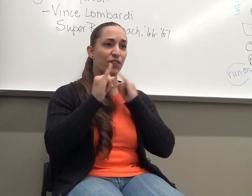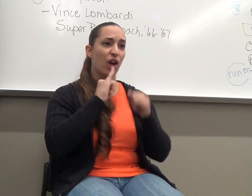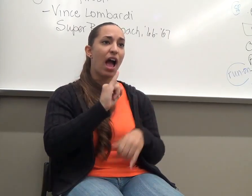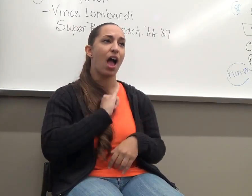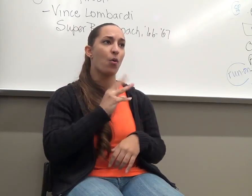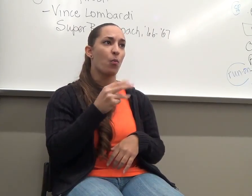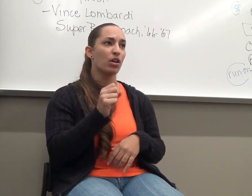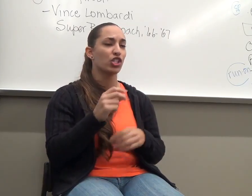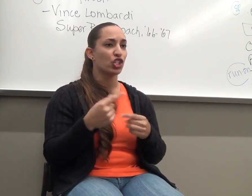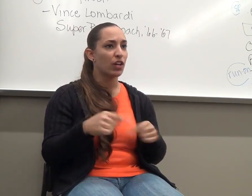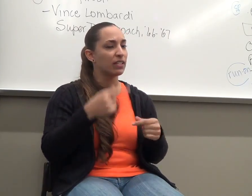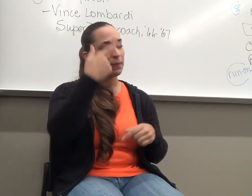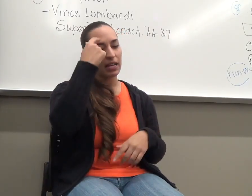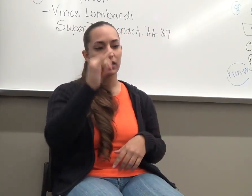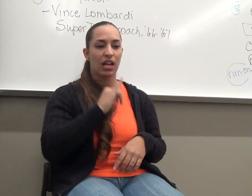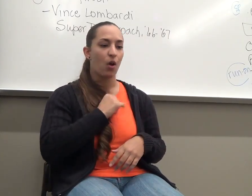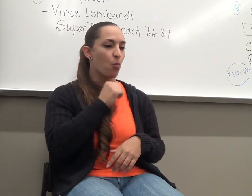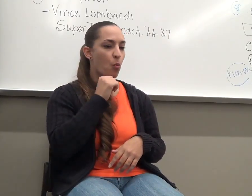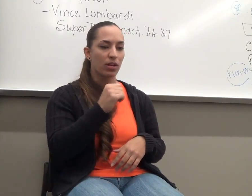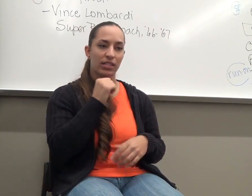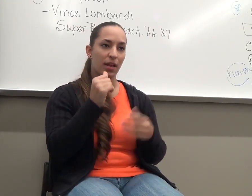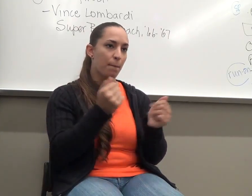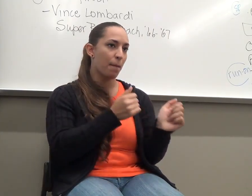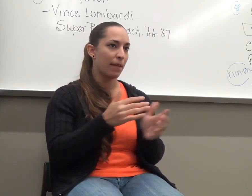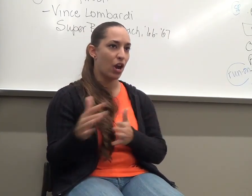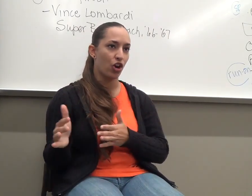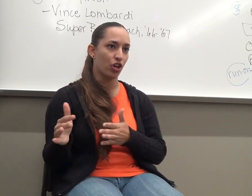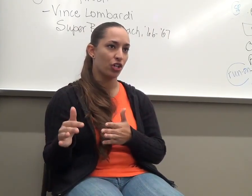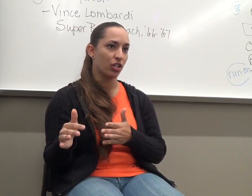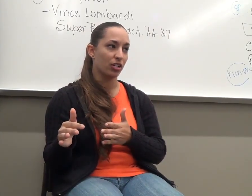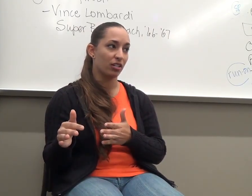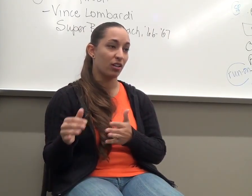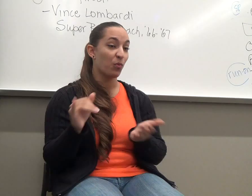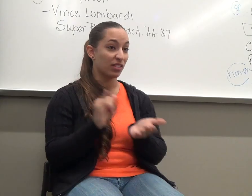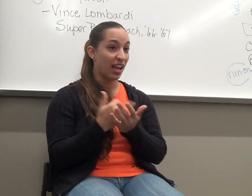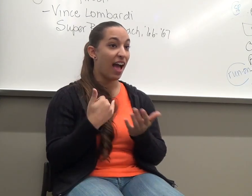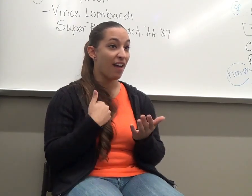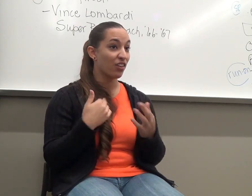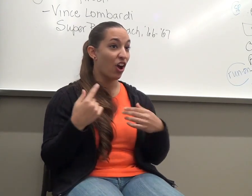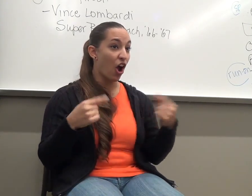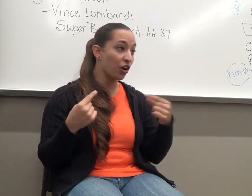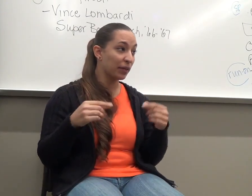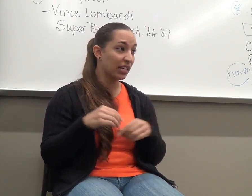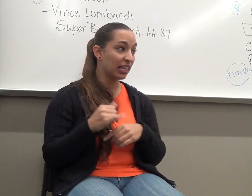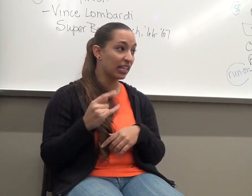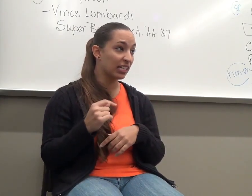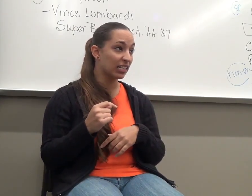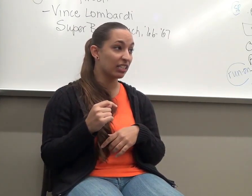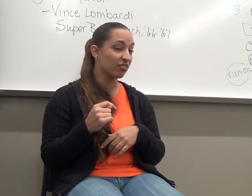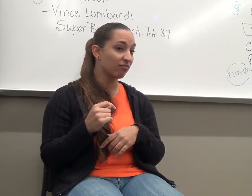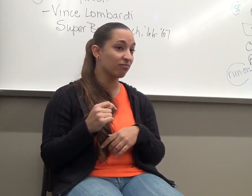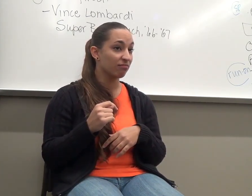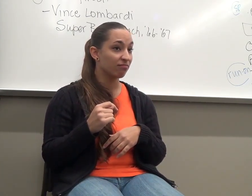what's going on. Don't start out saying, on Monday I woke up and went to